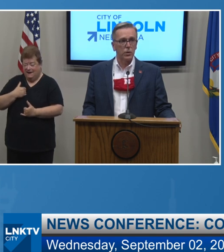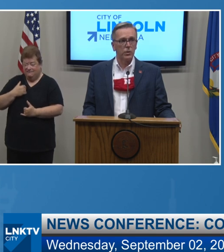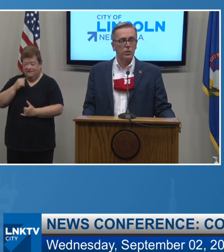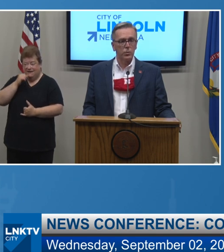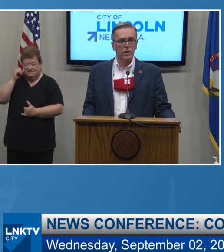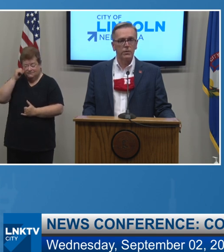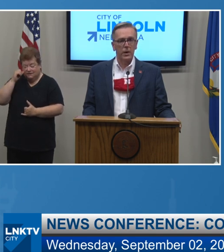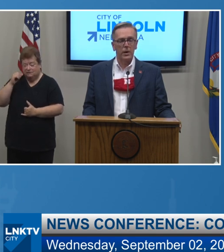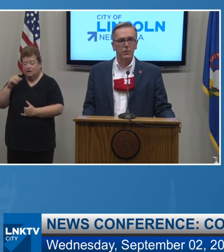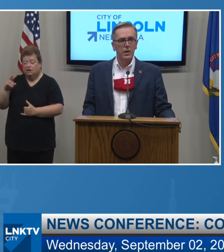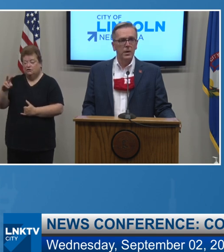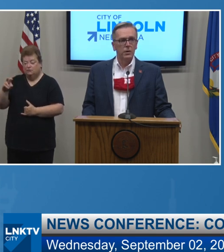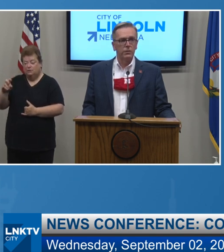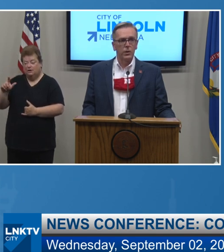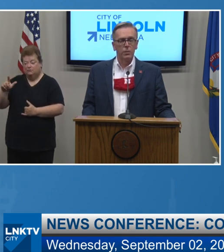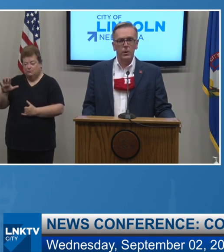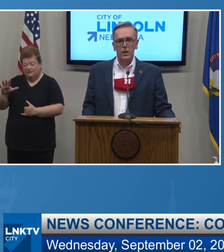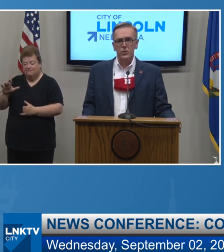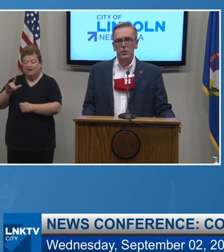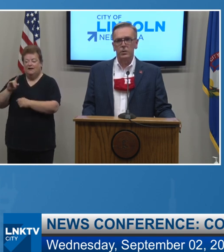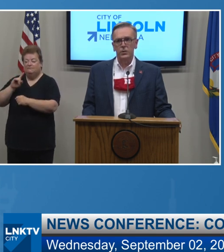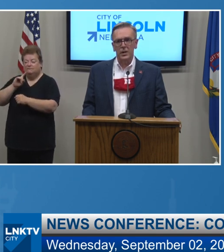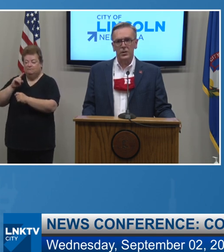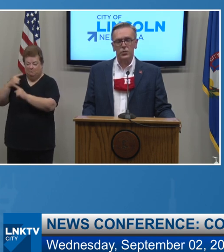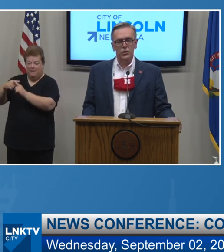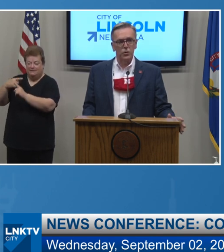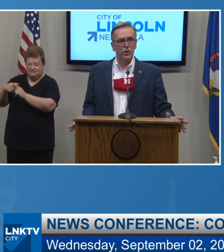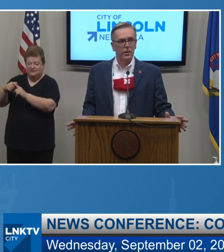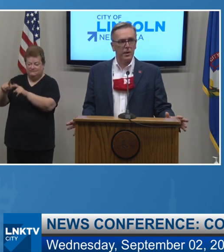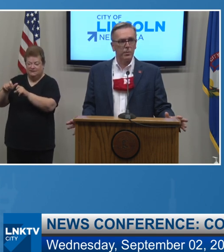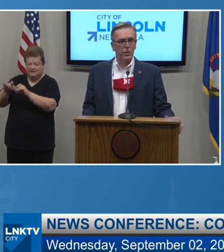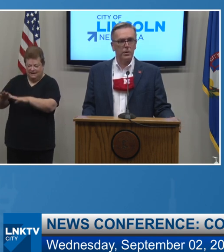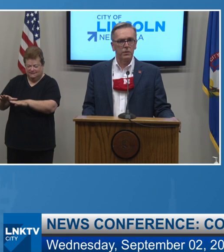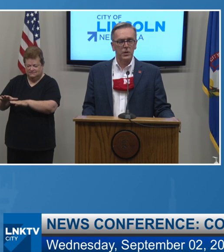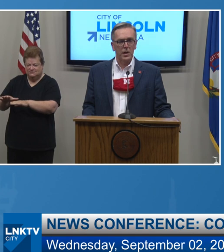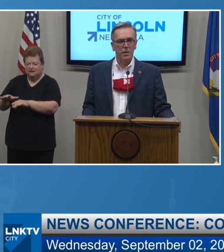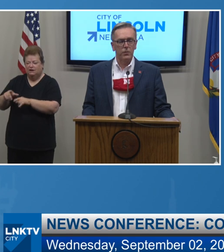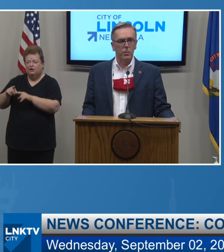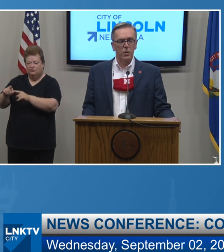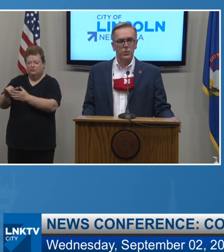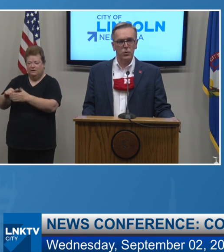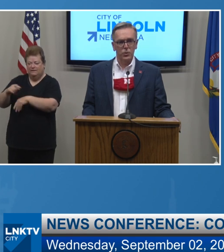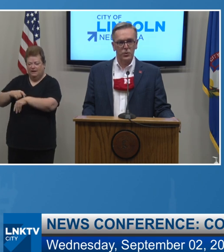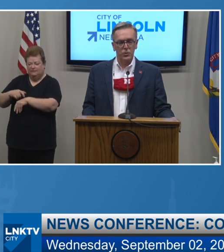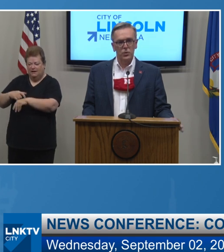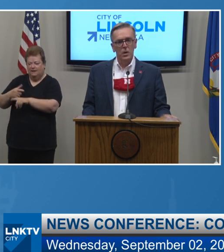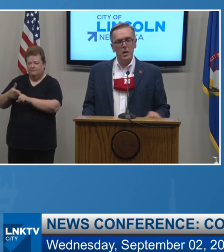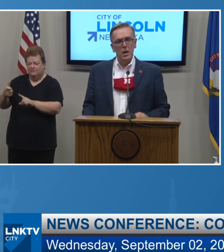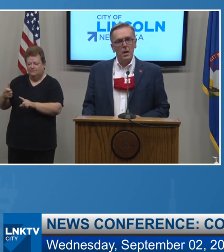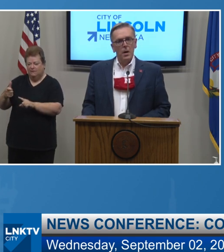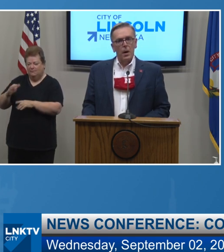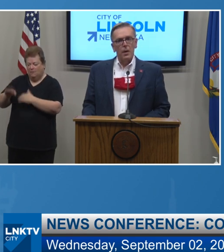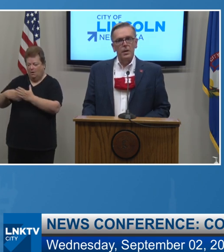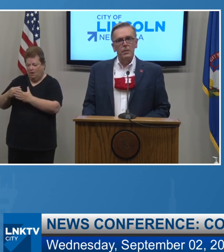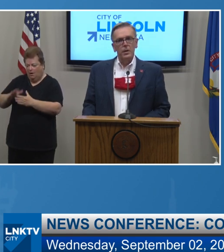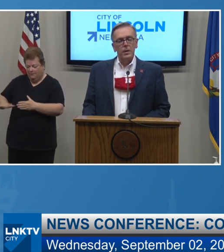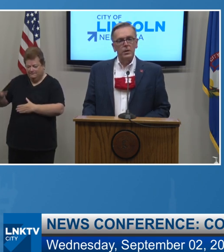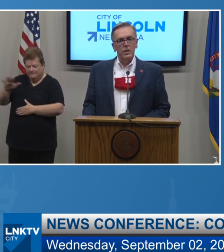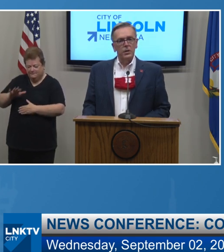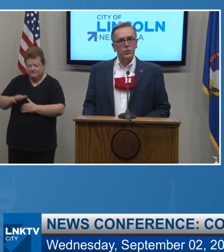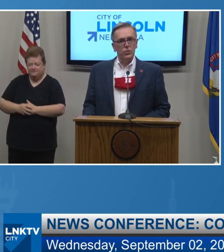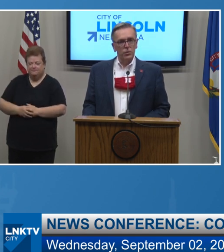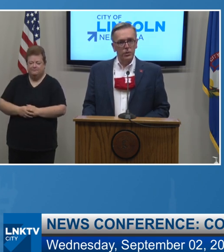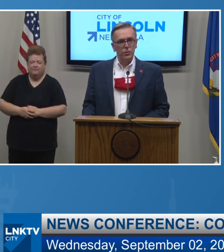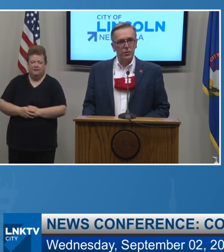yesterday, 225 confirmed positive tests during that period of time from all sources.